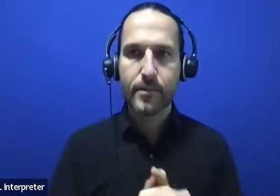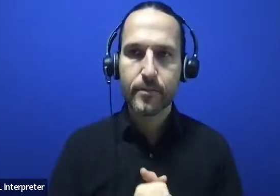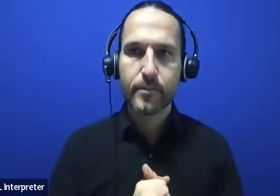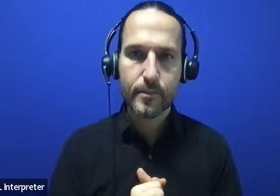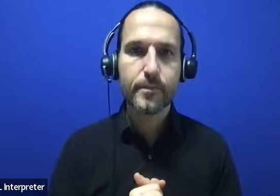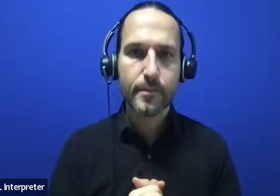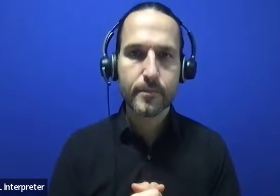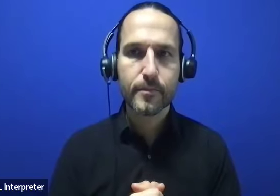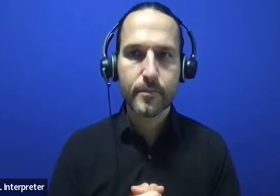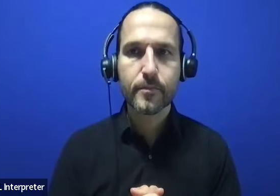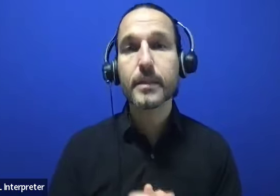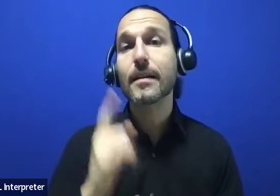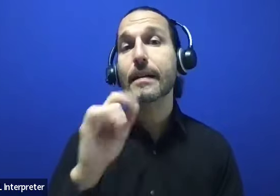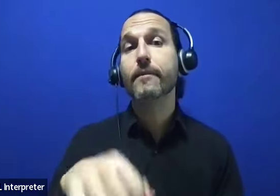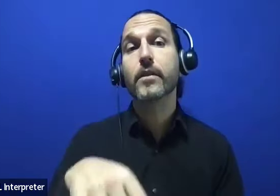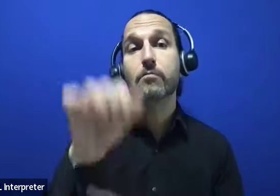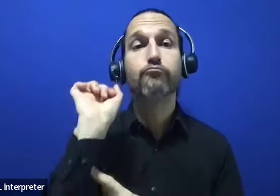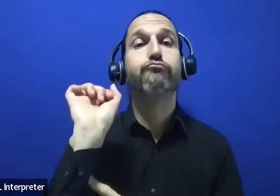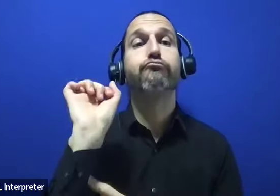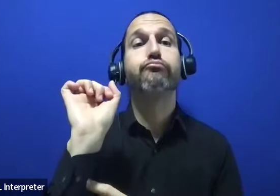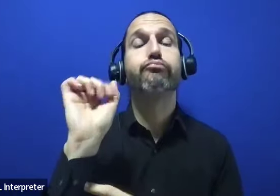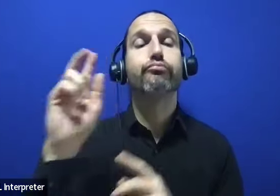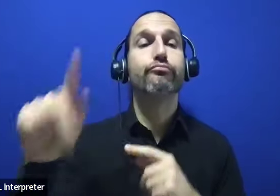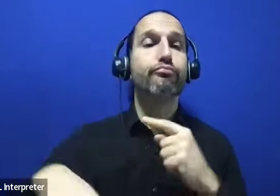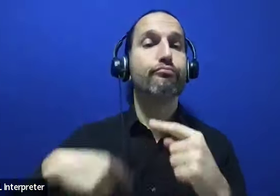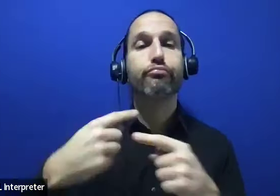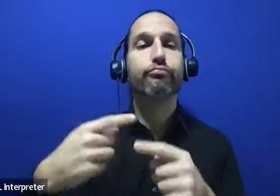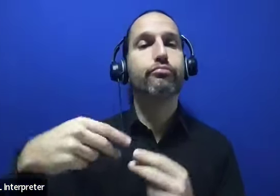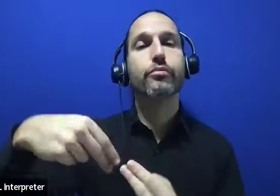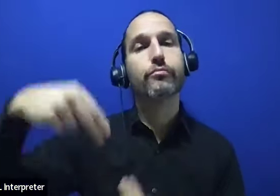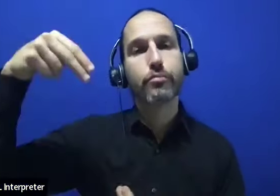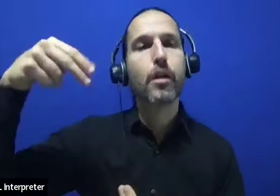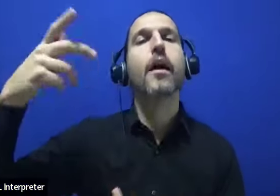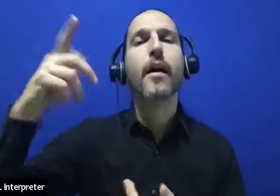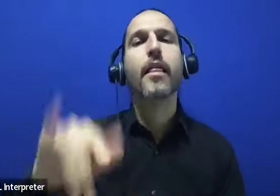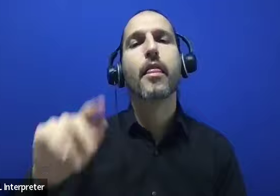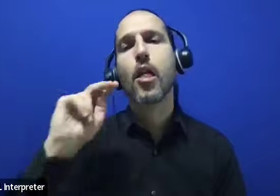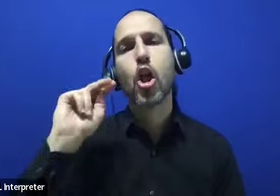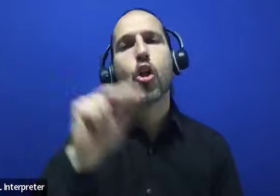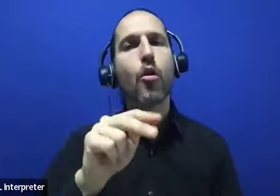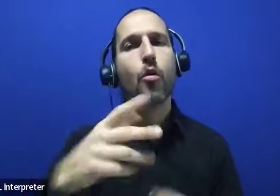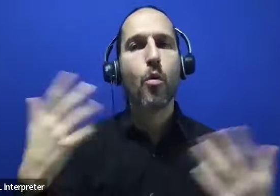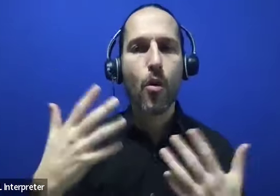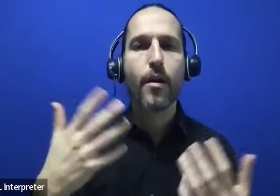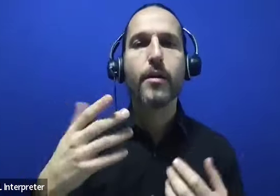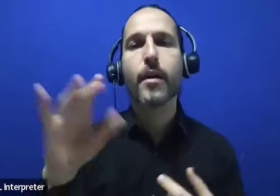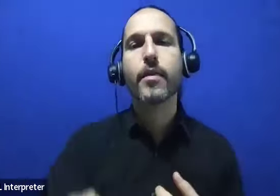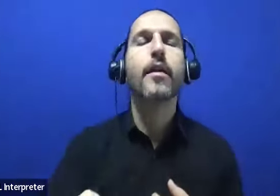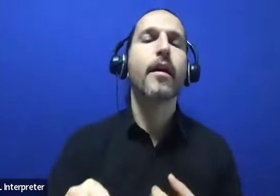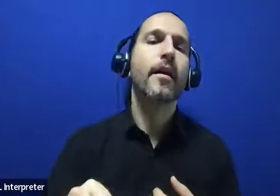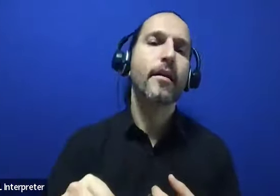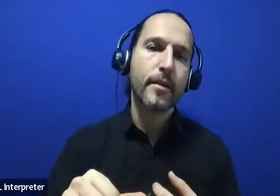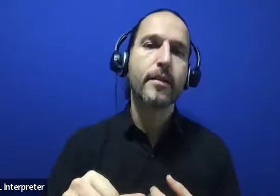So hanging upside down, the kid naturally is looking now through what has become his upper visual